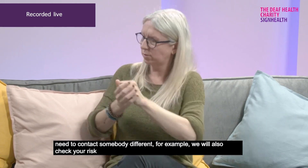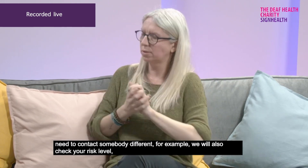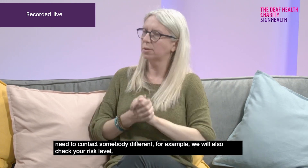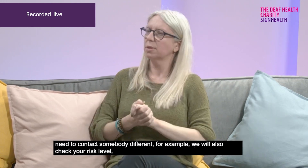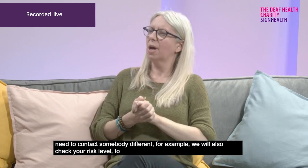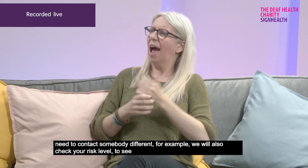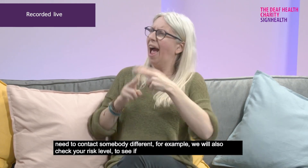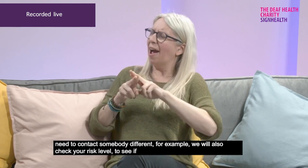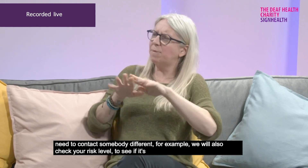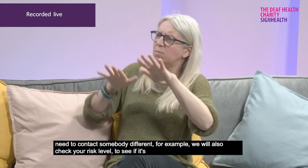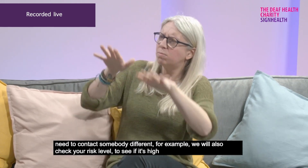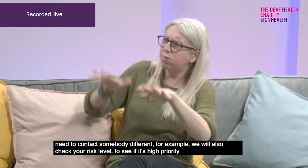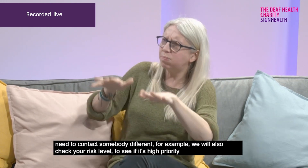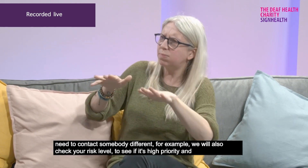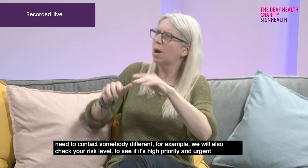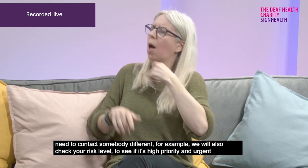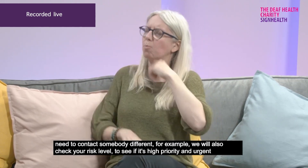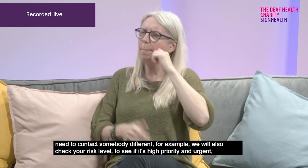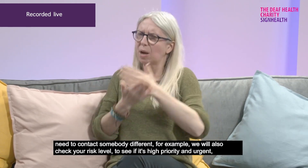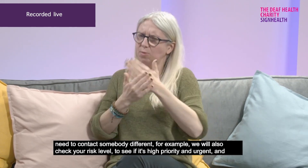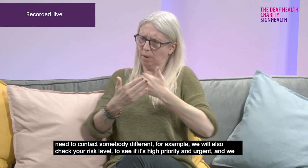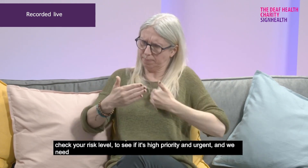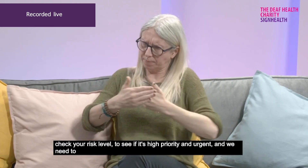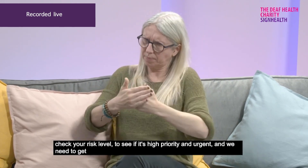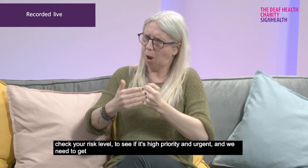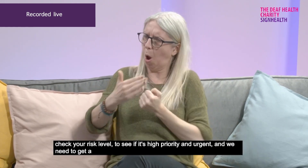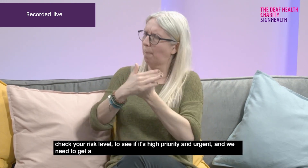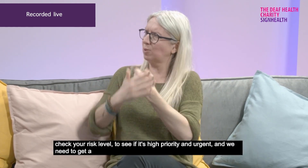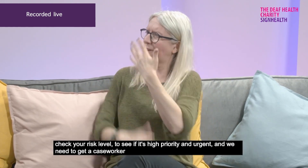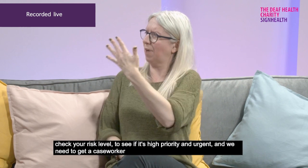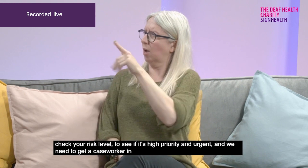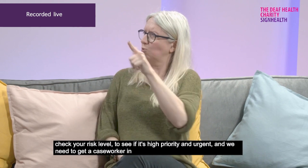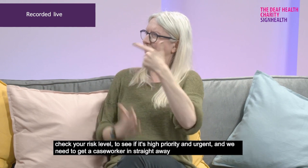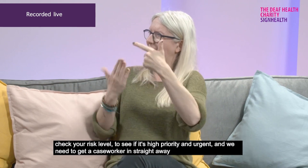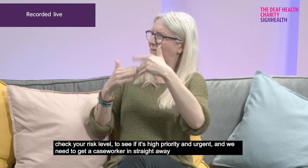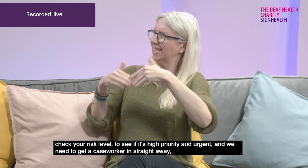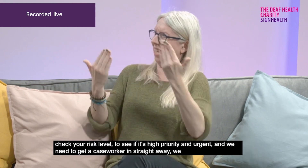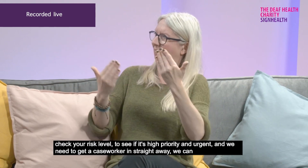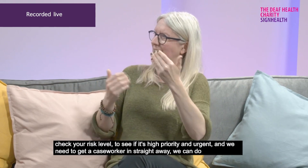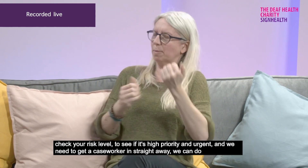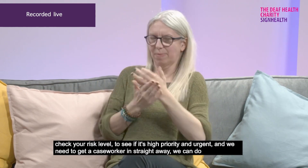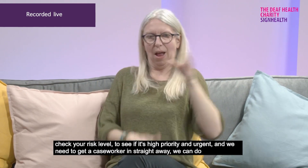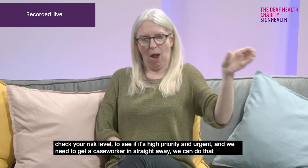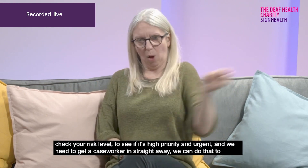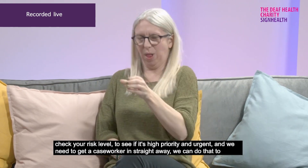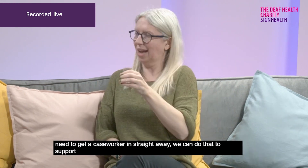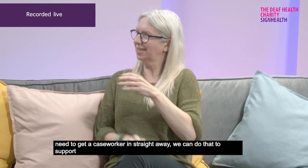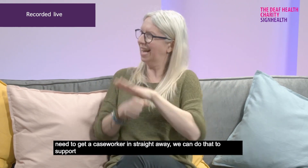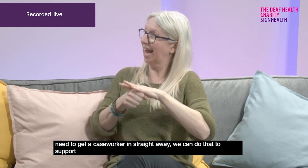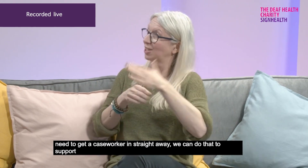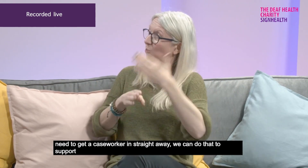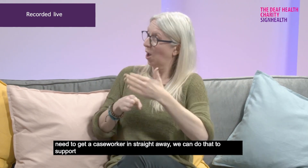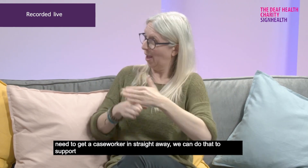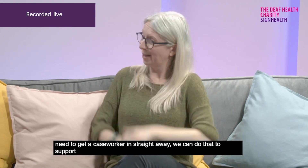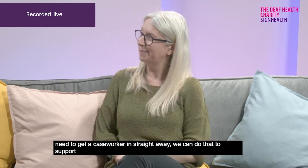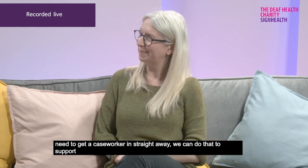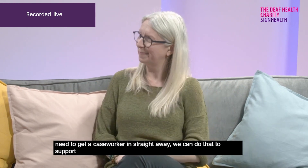high priority and urgent and we need to get a caseworker in straight away. And we can do that to support you.